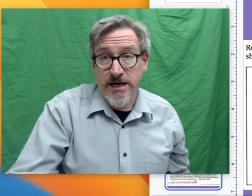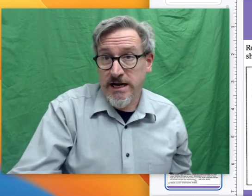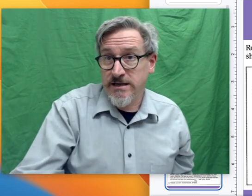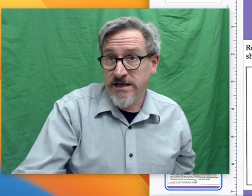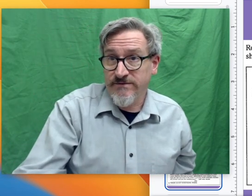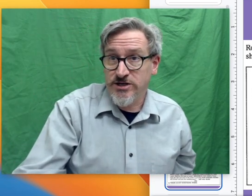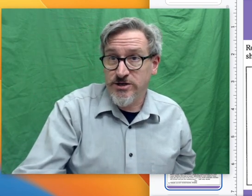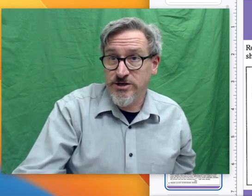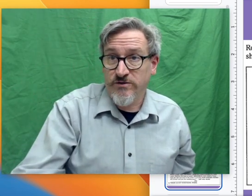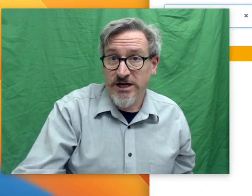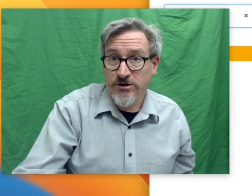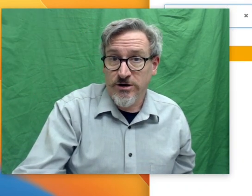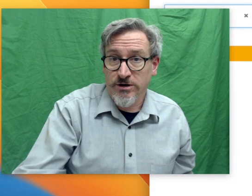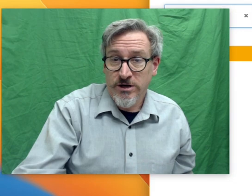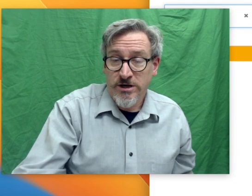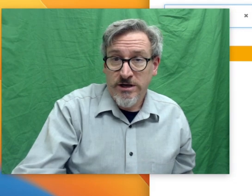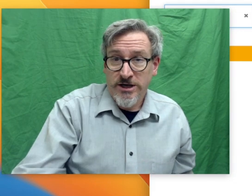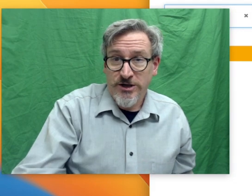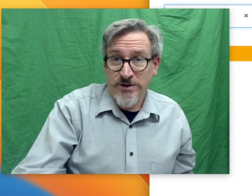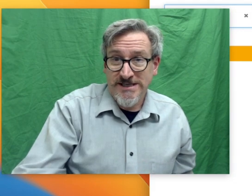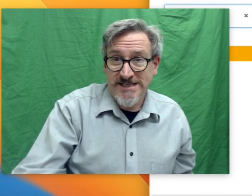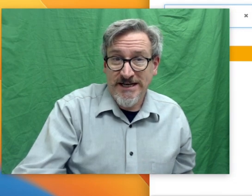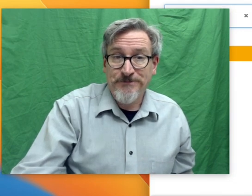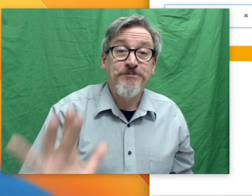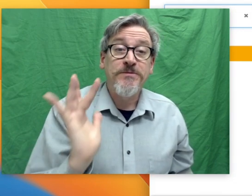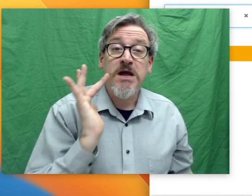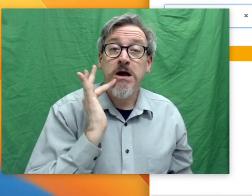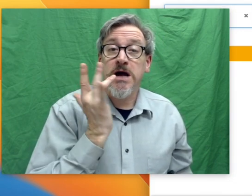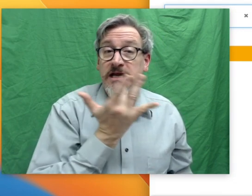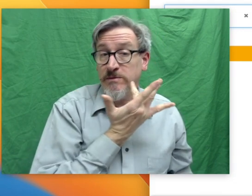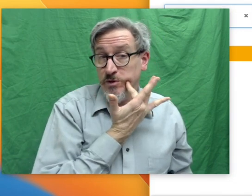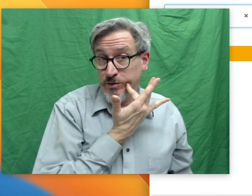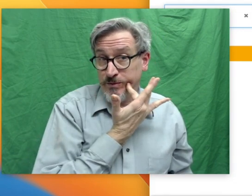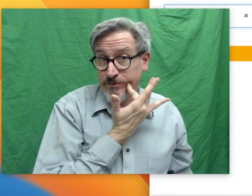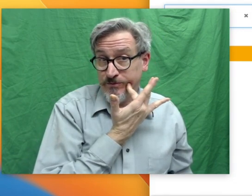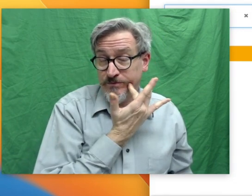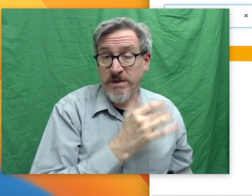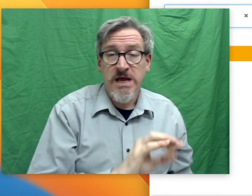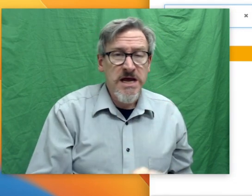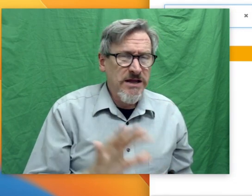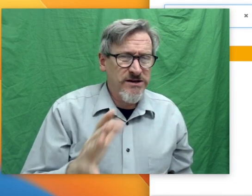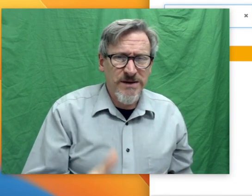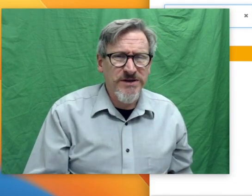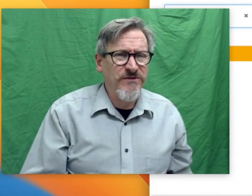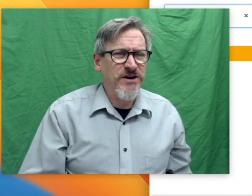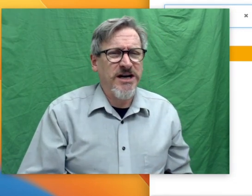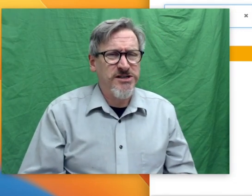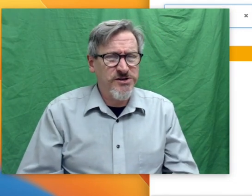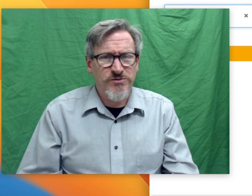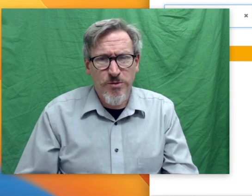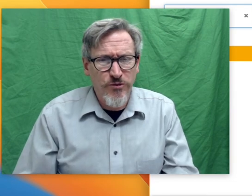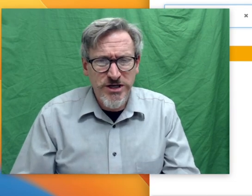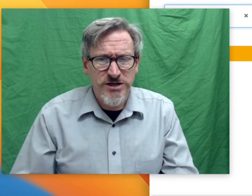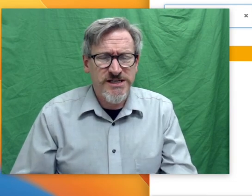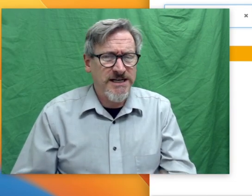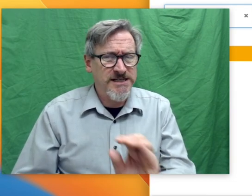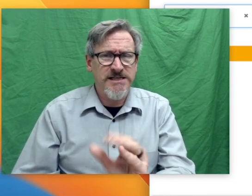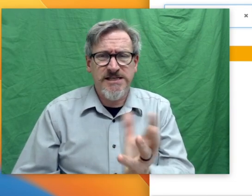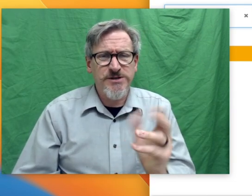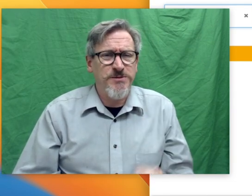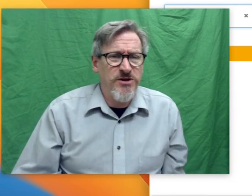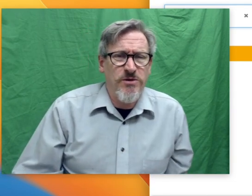and I think if I jump over to here, you can see honeymoon. There's a couple different variations. There's some regional signs.